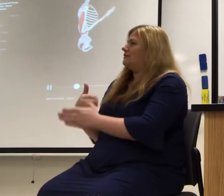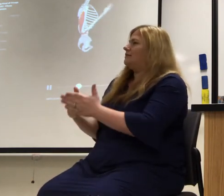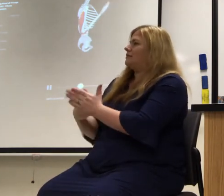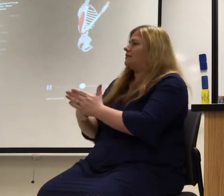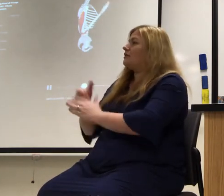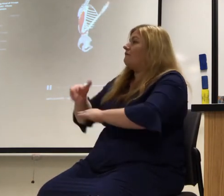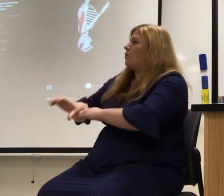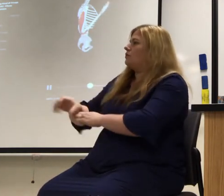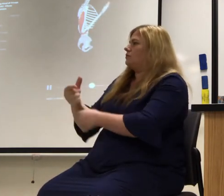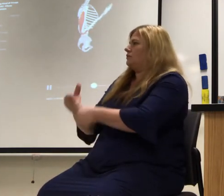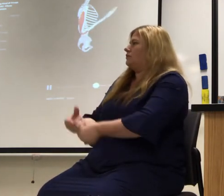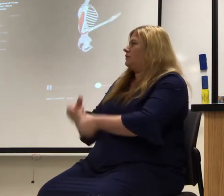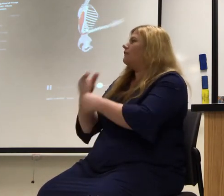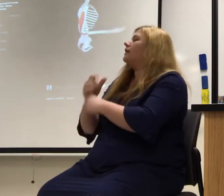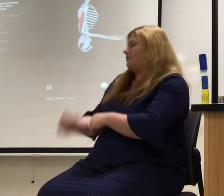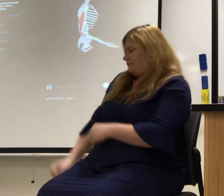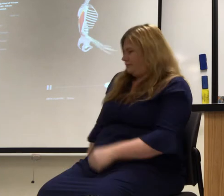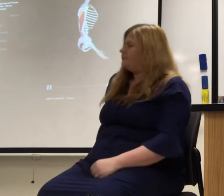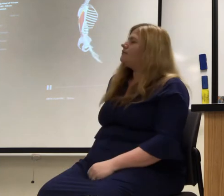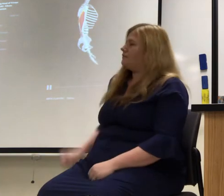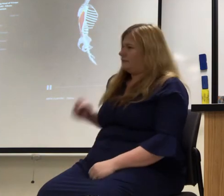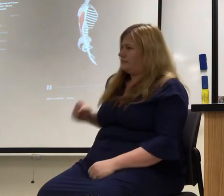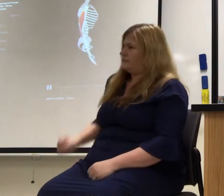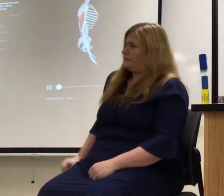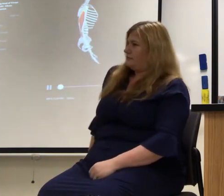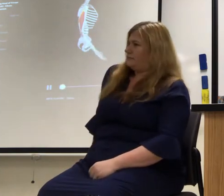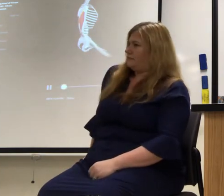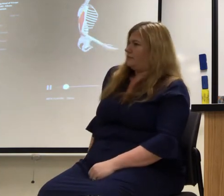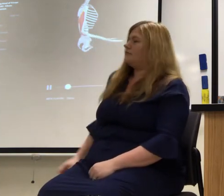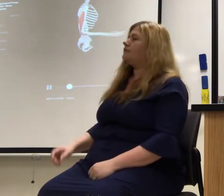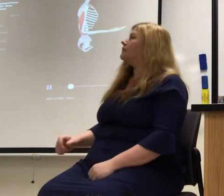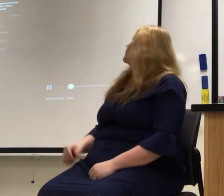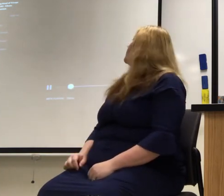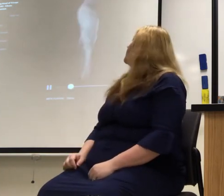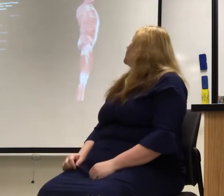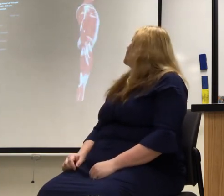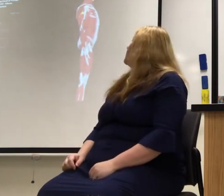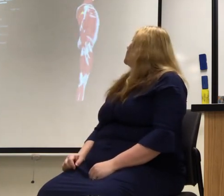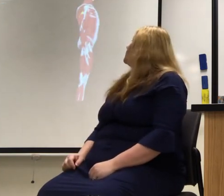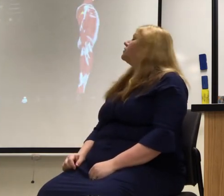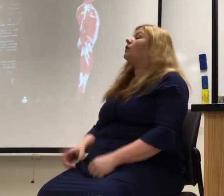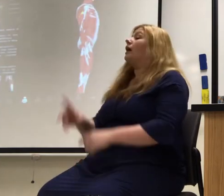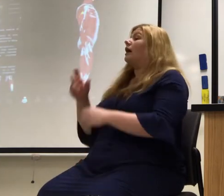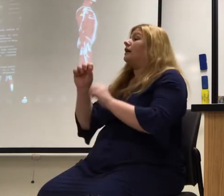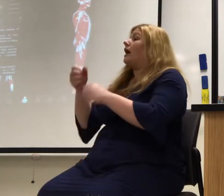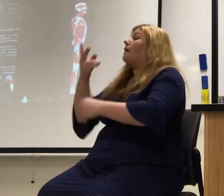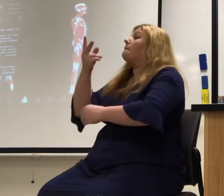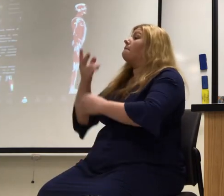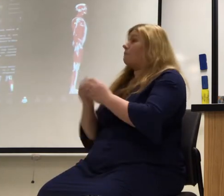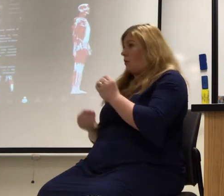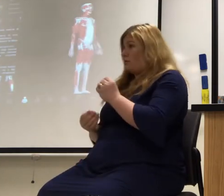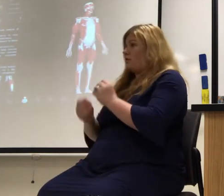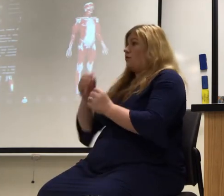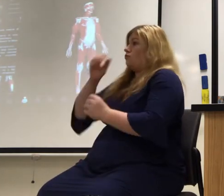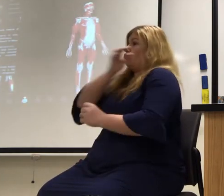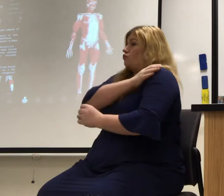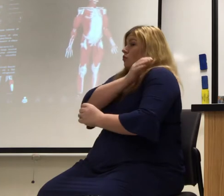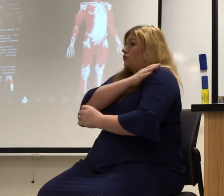But this muscle can extend both the shoulder and the elbow. That's the triceps.